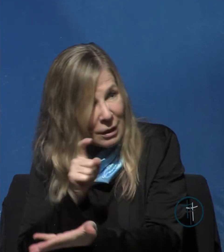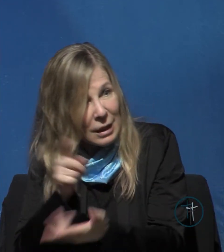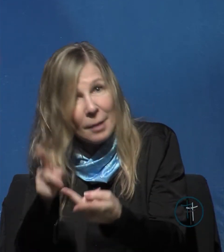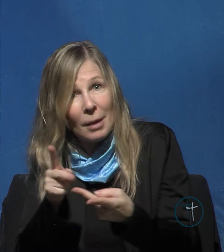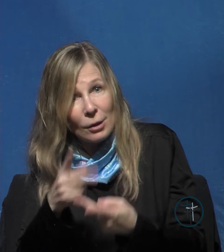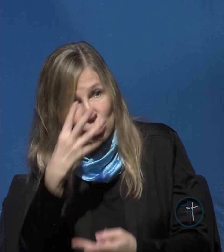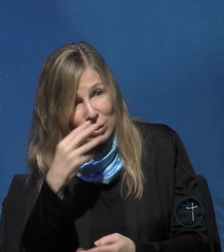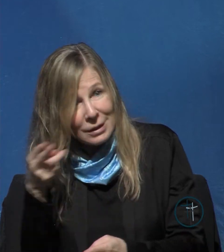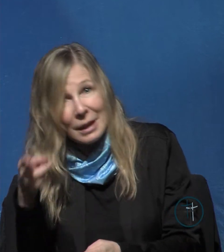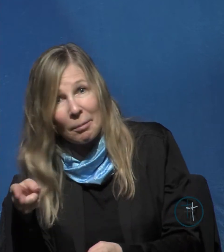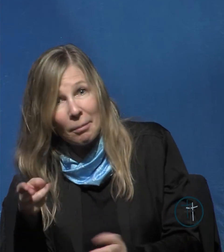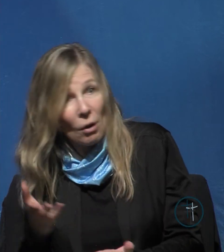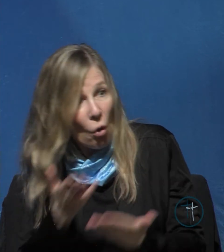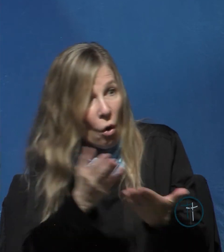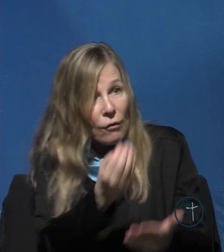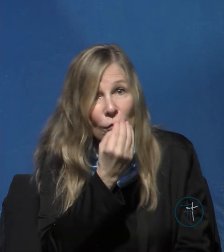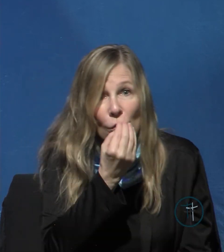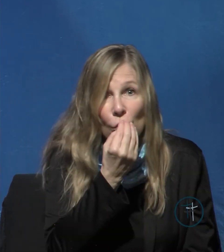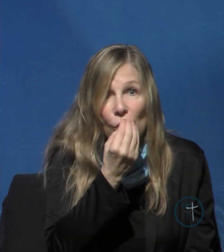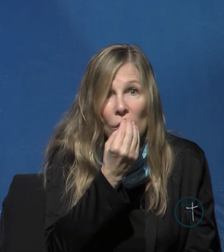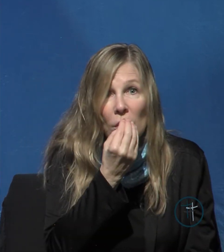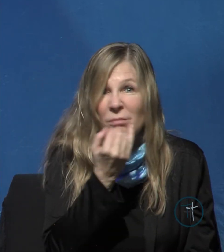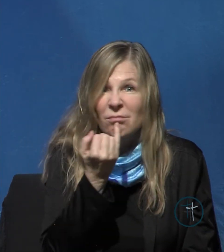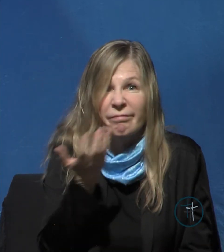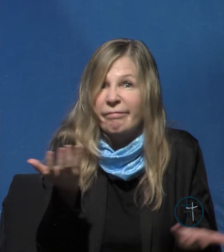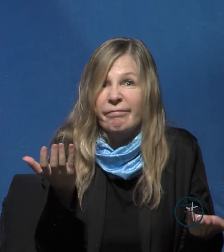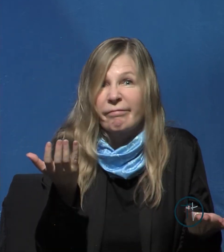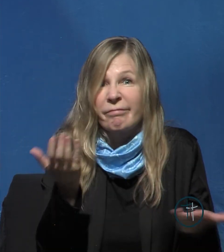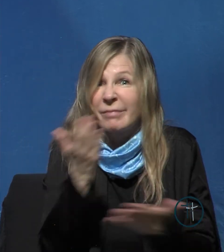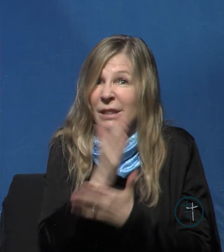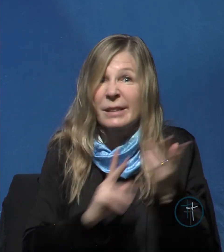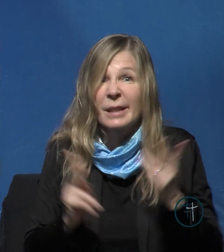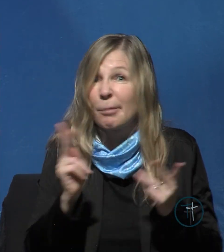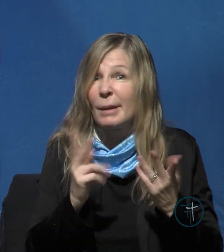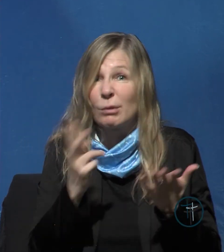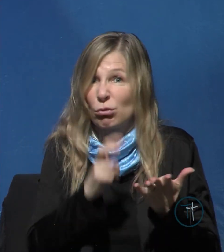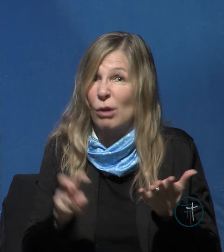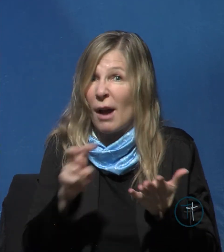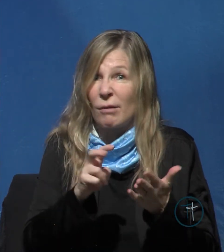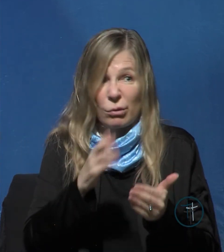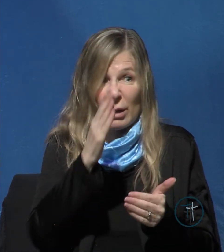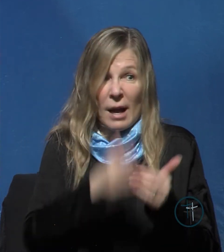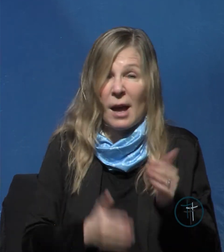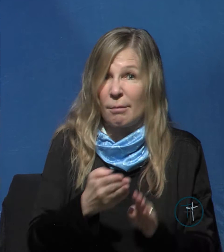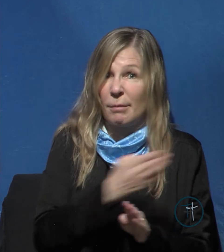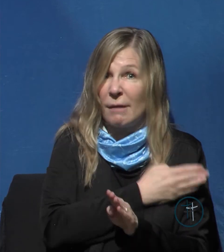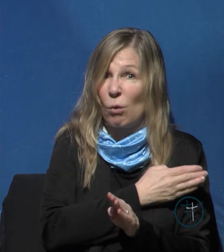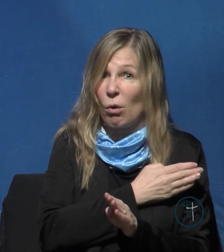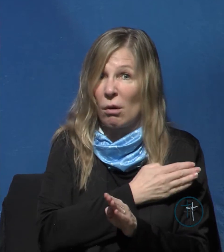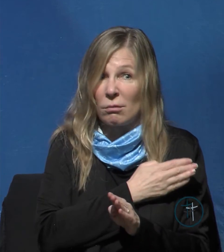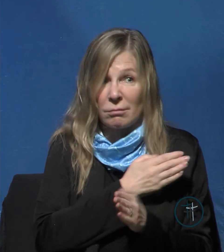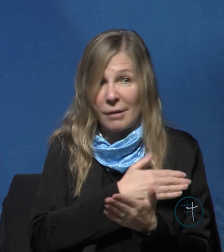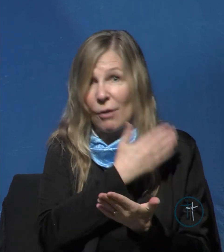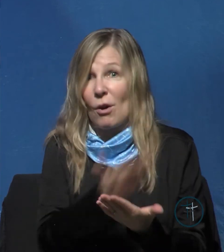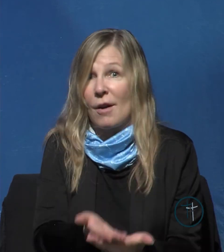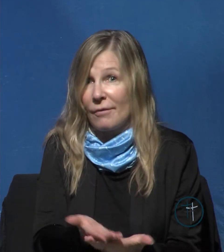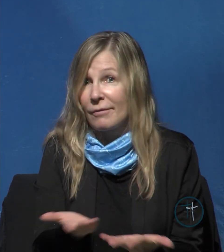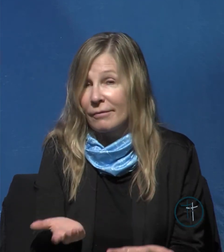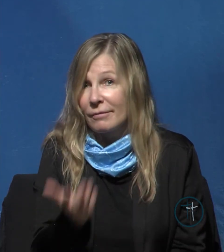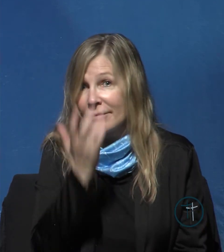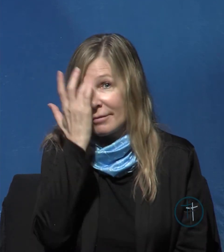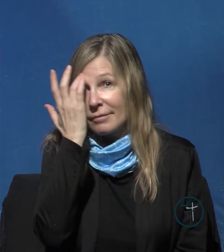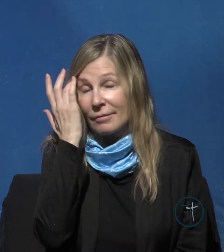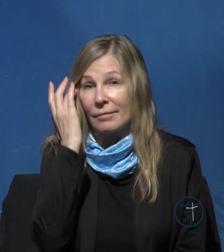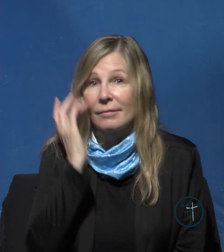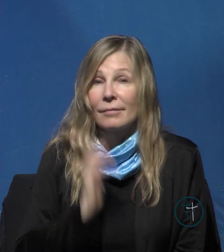or perhaps offer you food, for some people, their travels could end before they really got started.